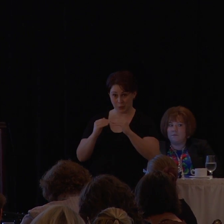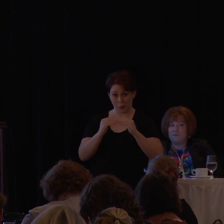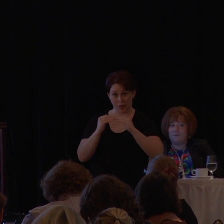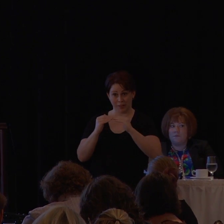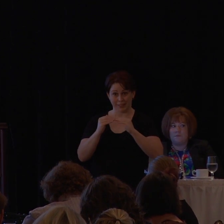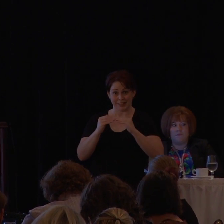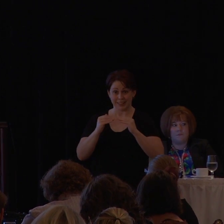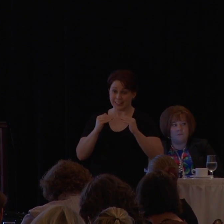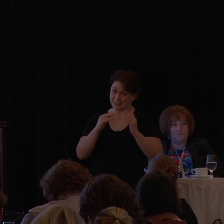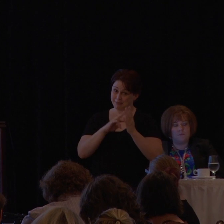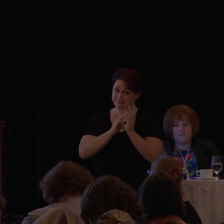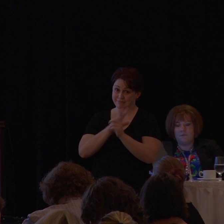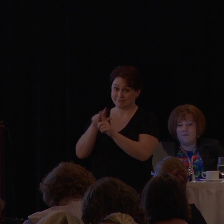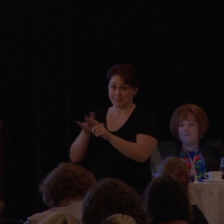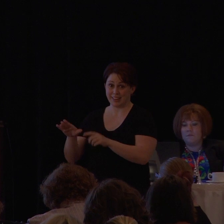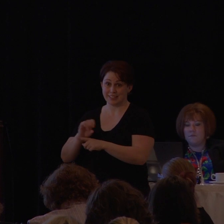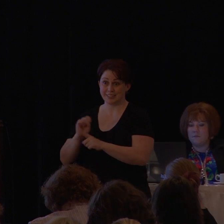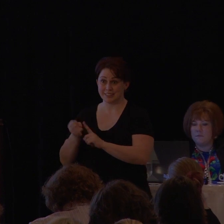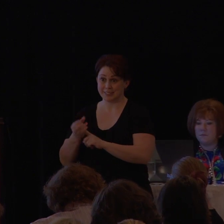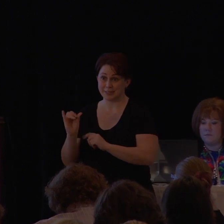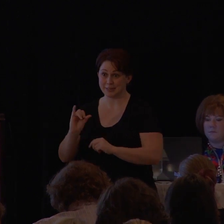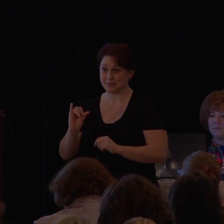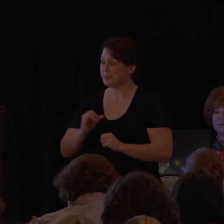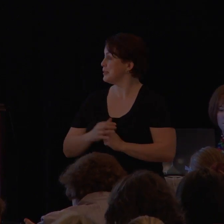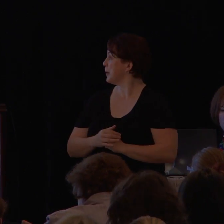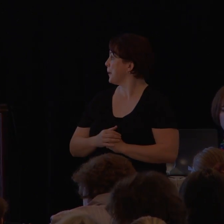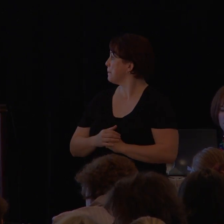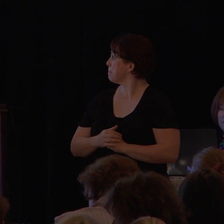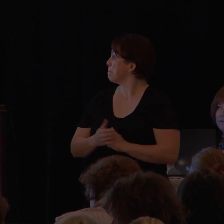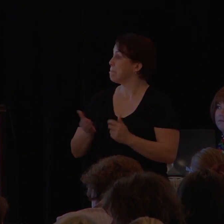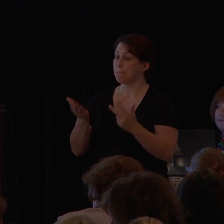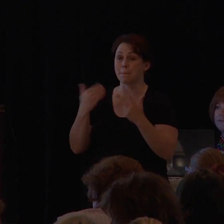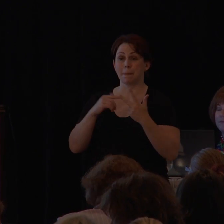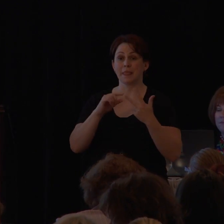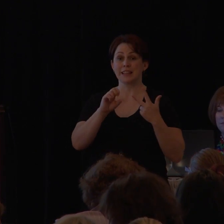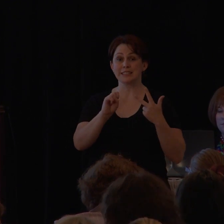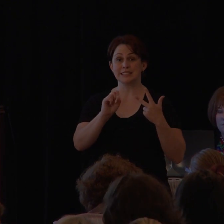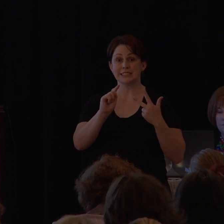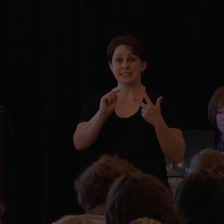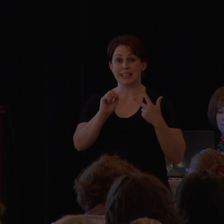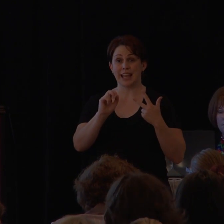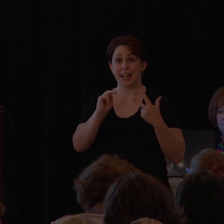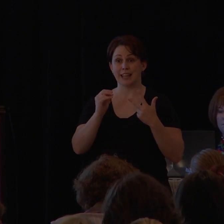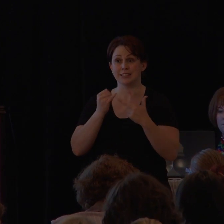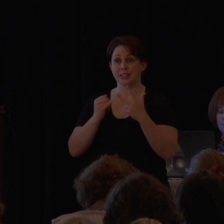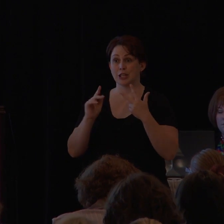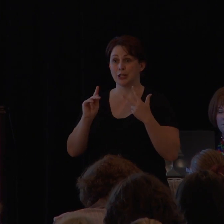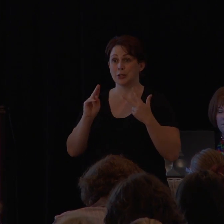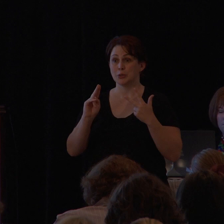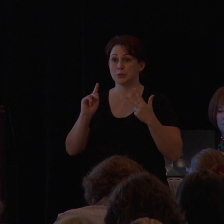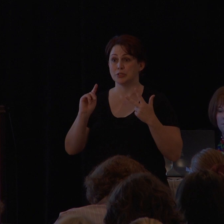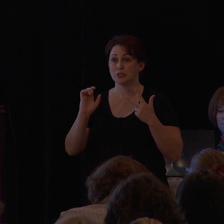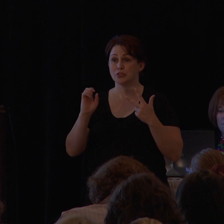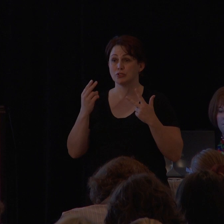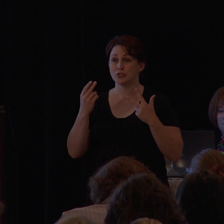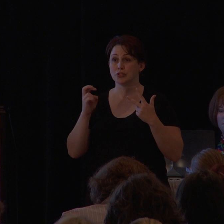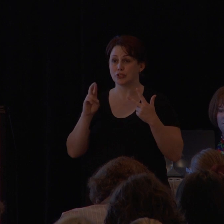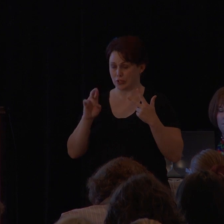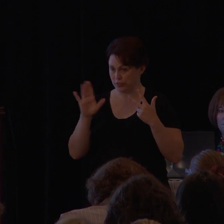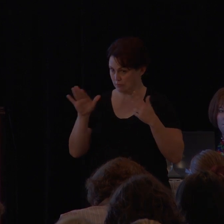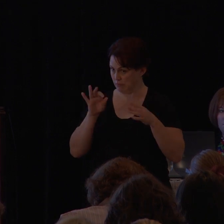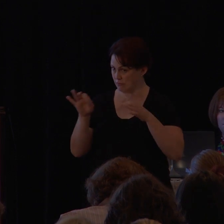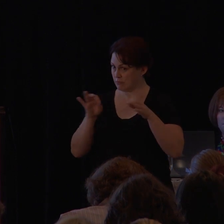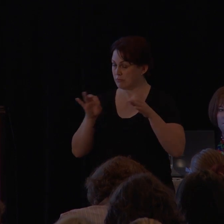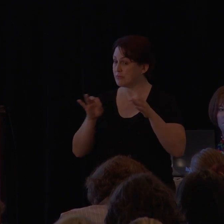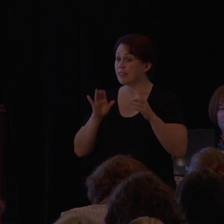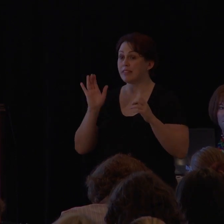and these kind of issues. But then Stan Kuchar, who presented to our task force, did make the important point that it's not